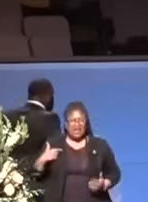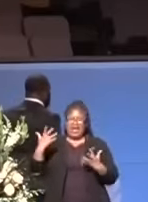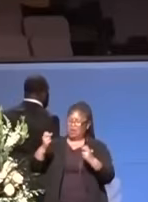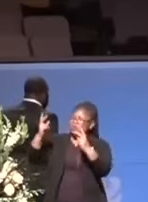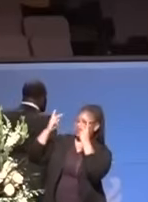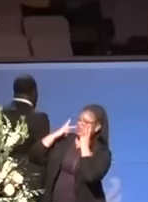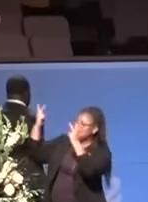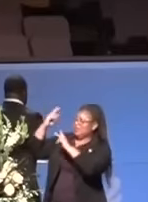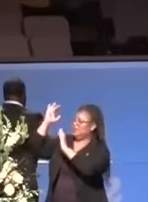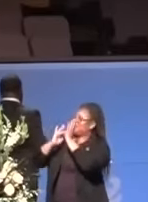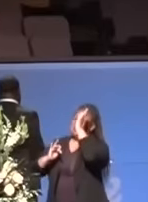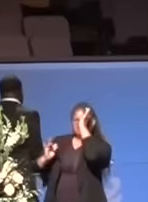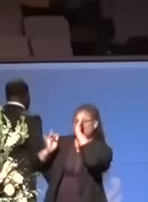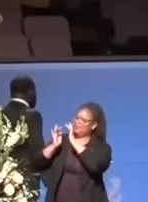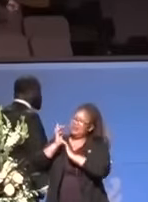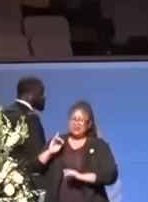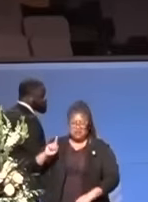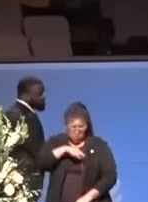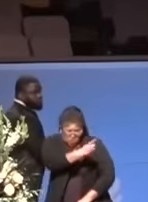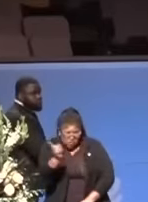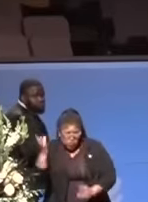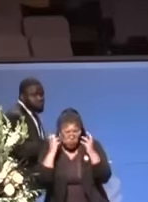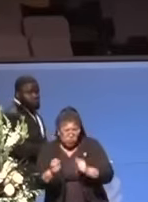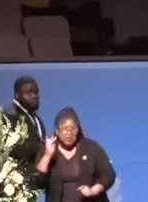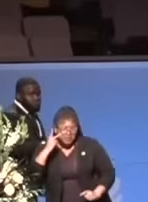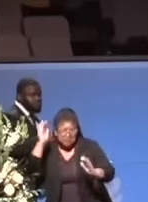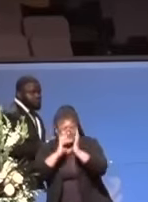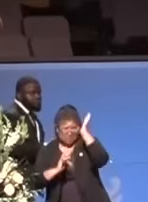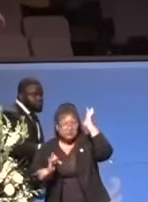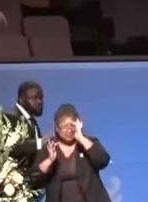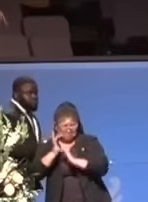Jesus. Anybody want to feel